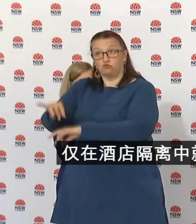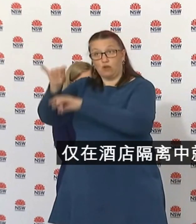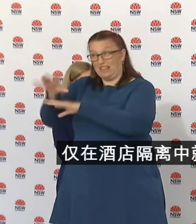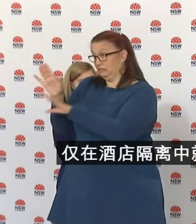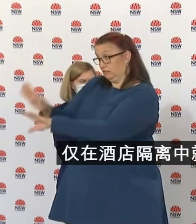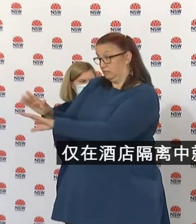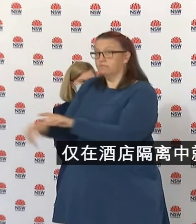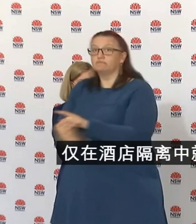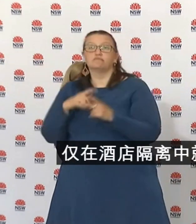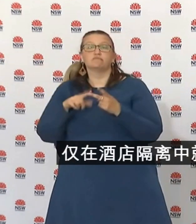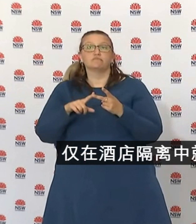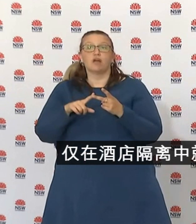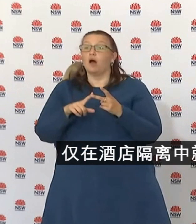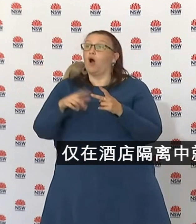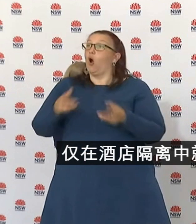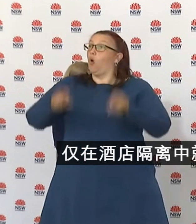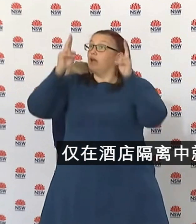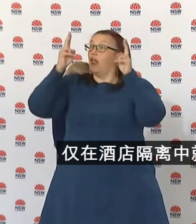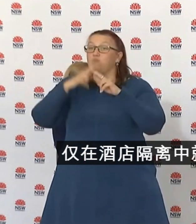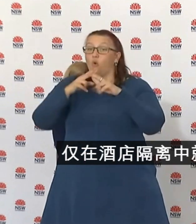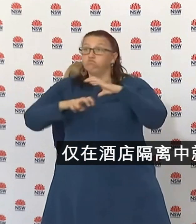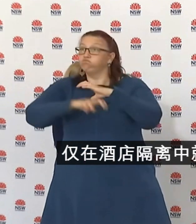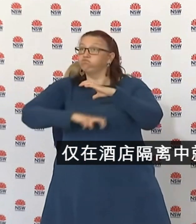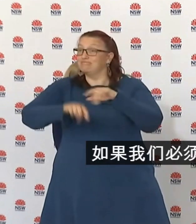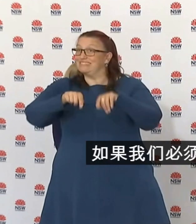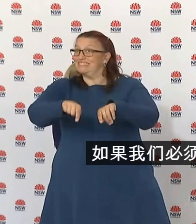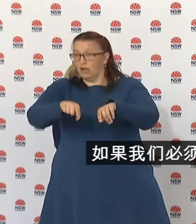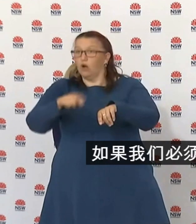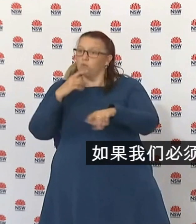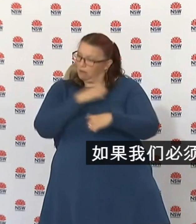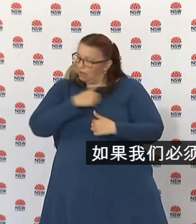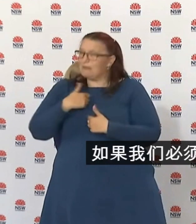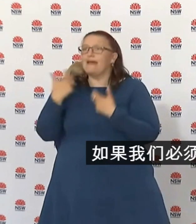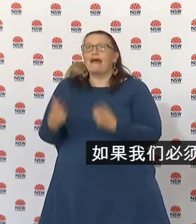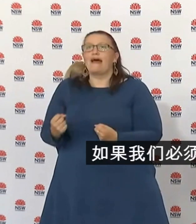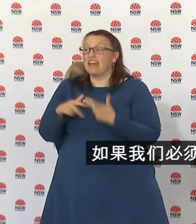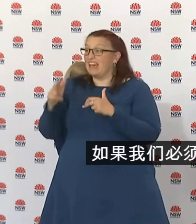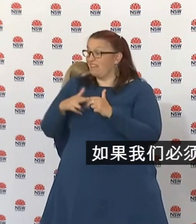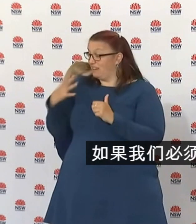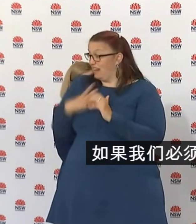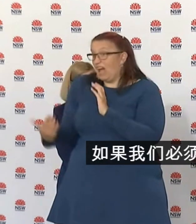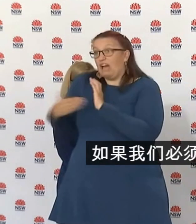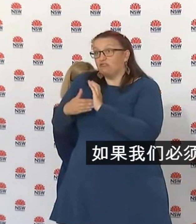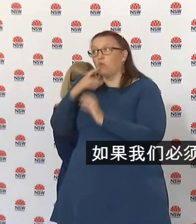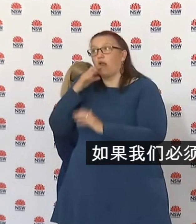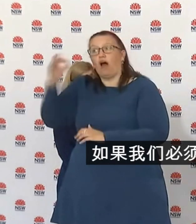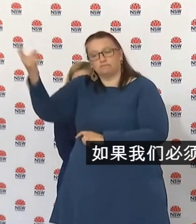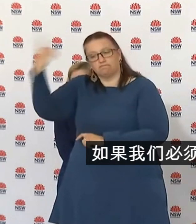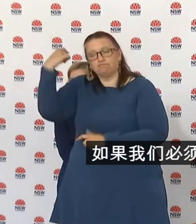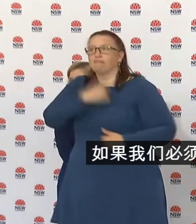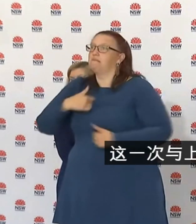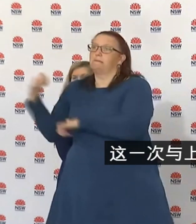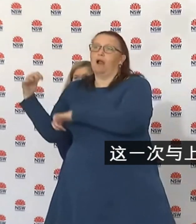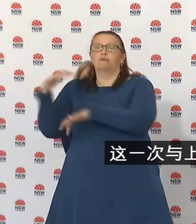40,000 shifts in hotel quarantine alone assisting with New South Wales. So if we had to use them, absolutely I would call out. Commissioner, how